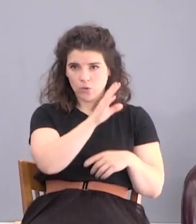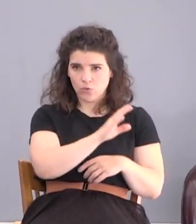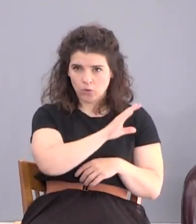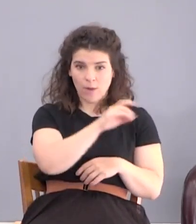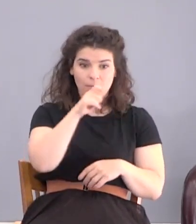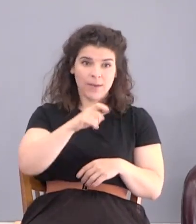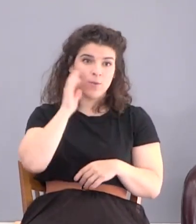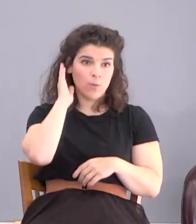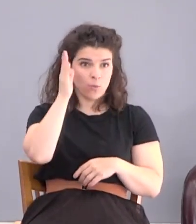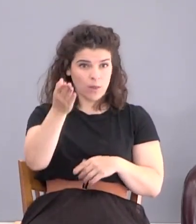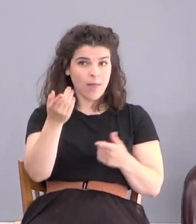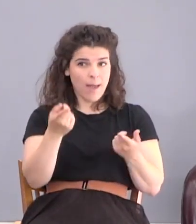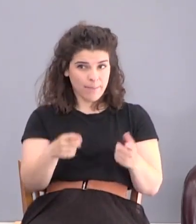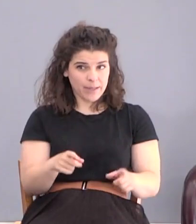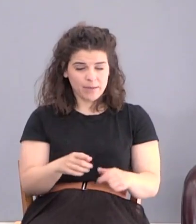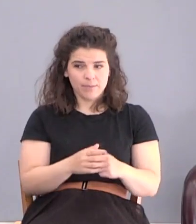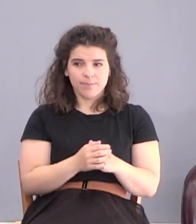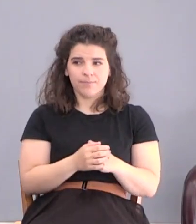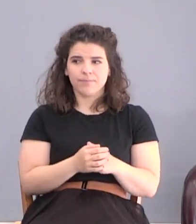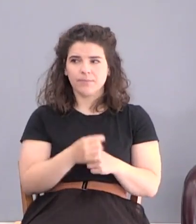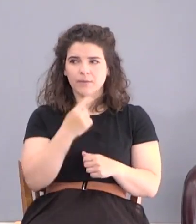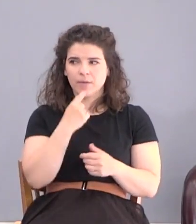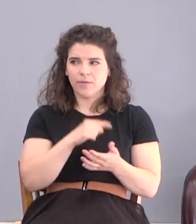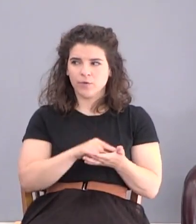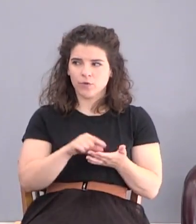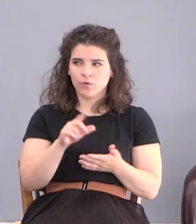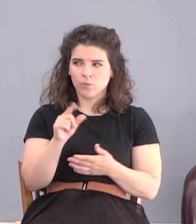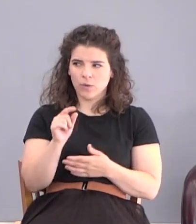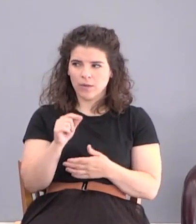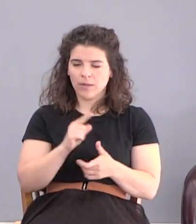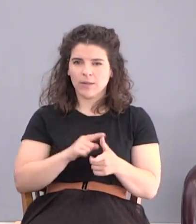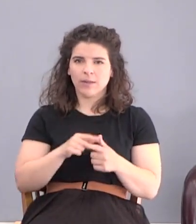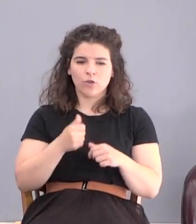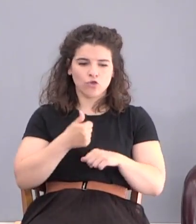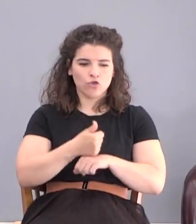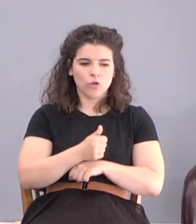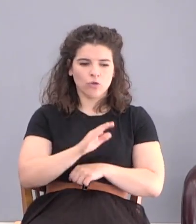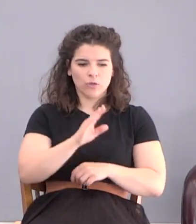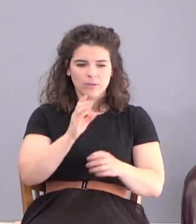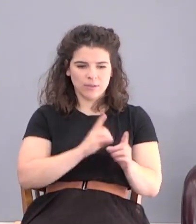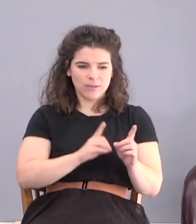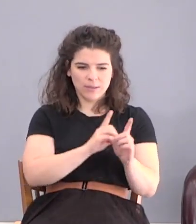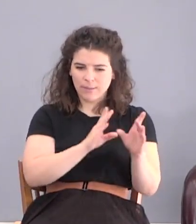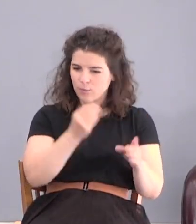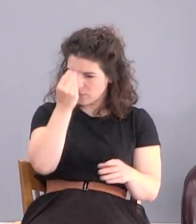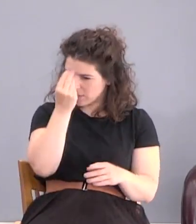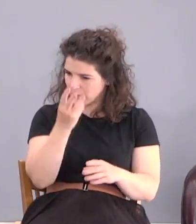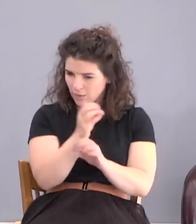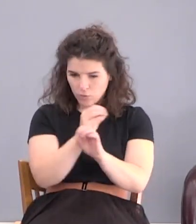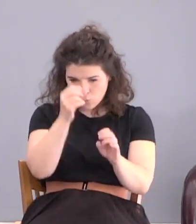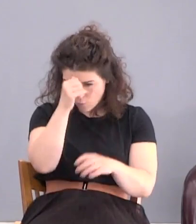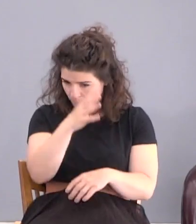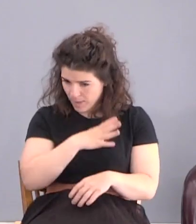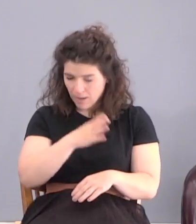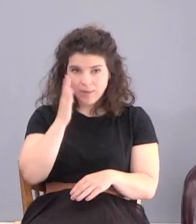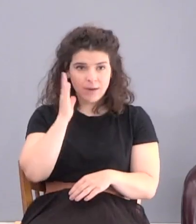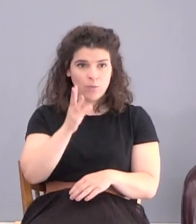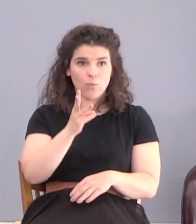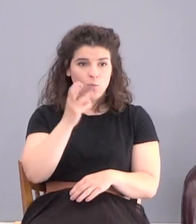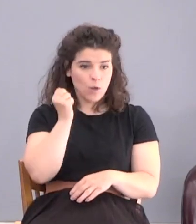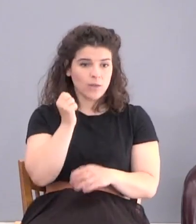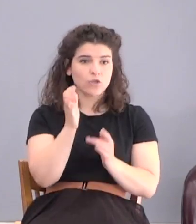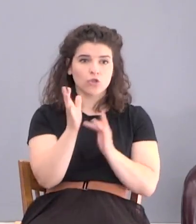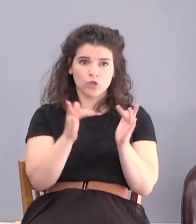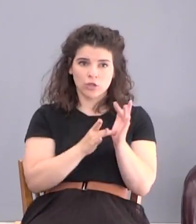going to happen. And he says in verse 20, then charged he his disciples that he should tell no man that he was Jesus the